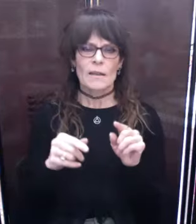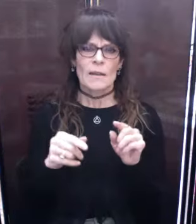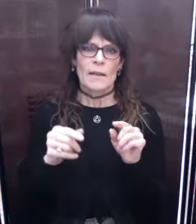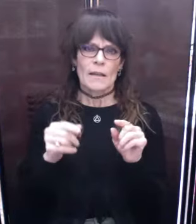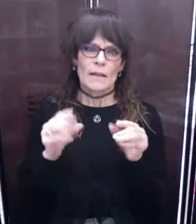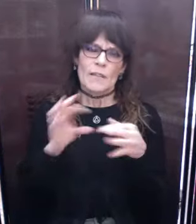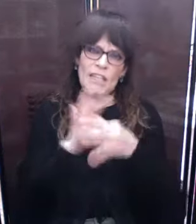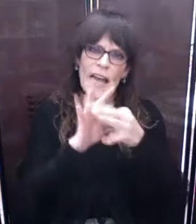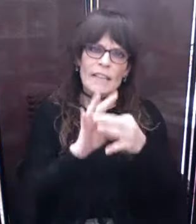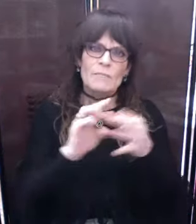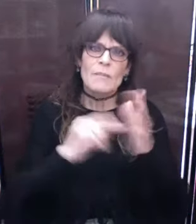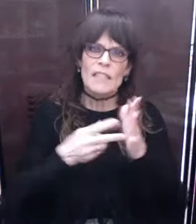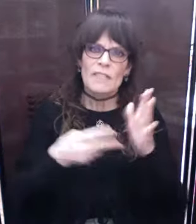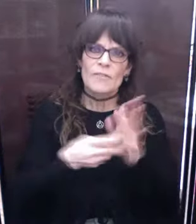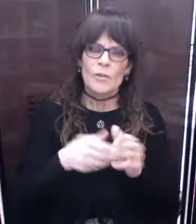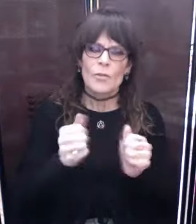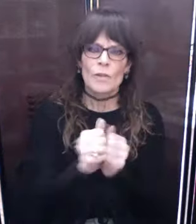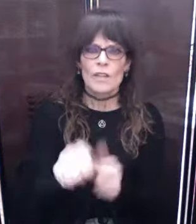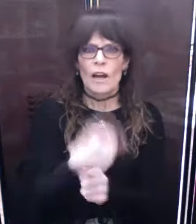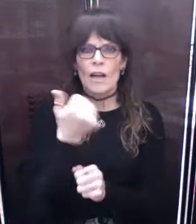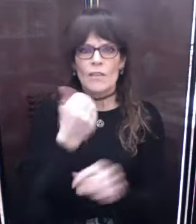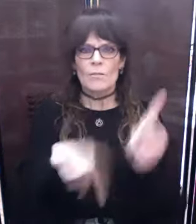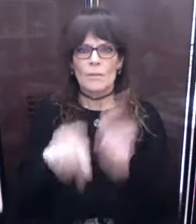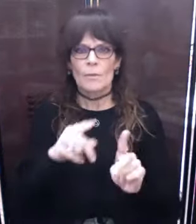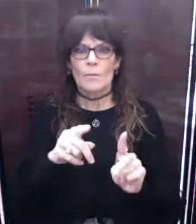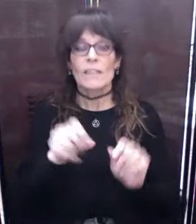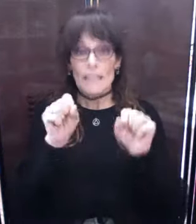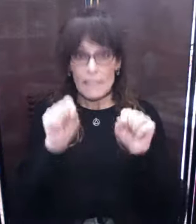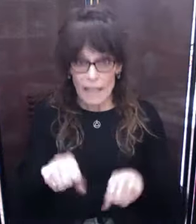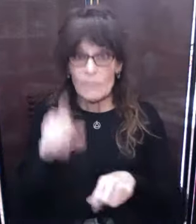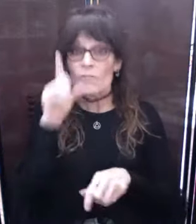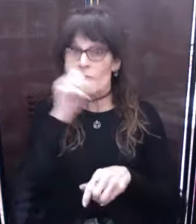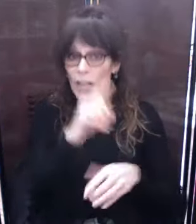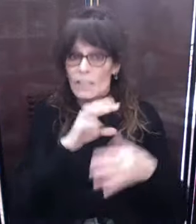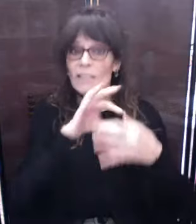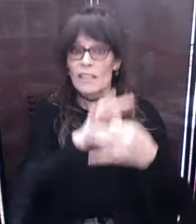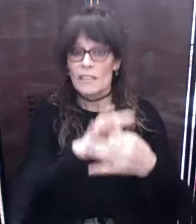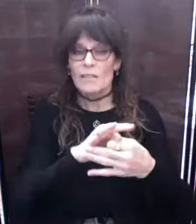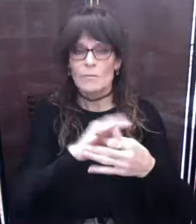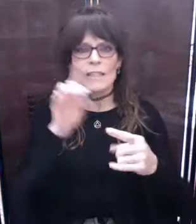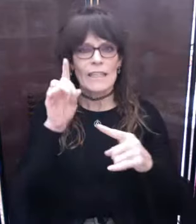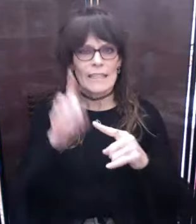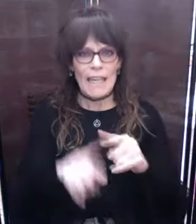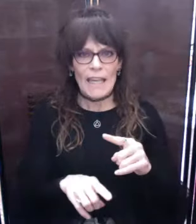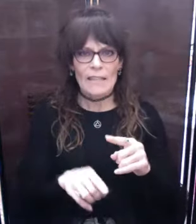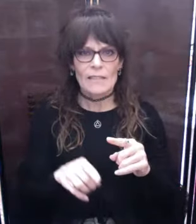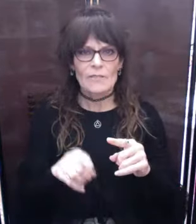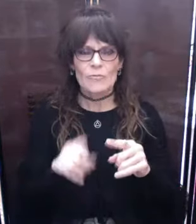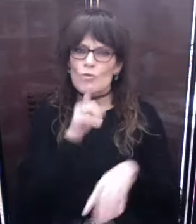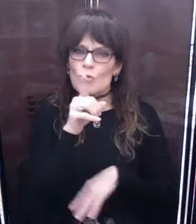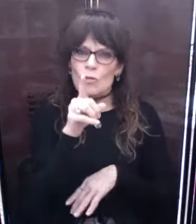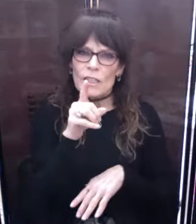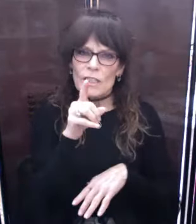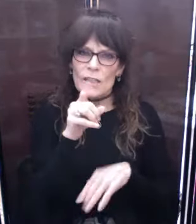beings, and that they're able to fake those connections, but they're not actually able to form them. And when I looked at